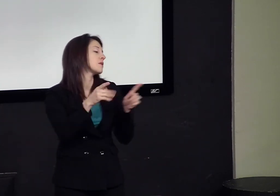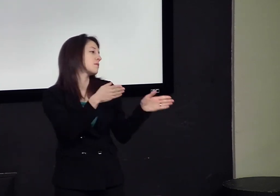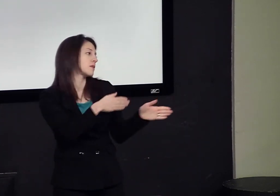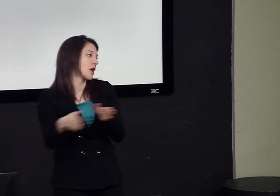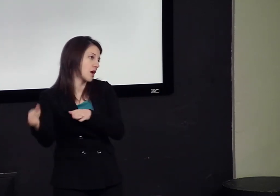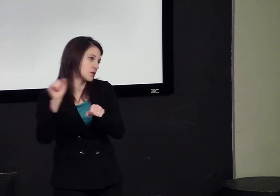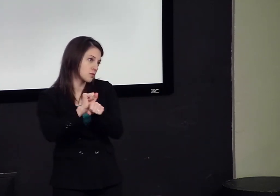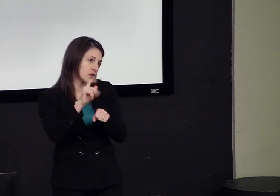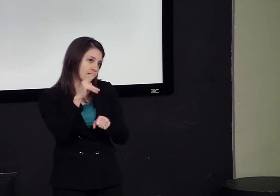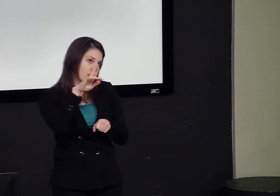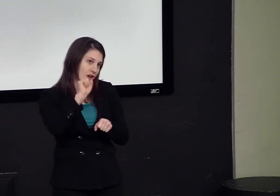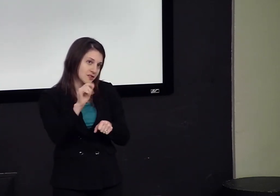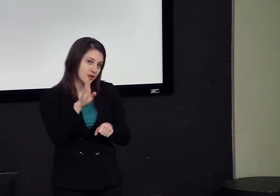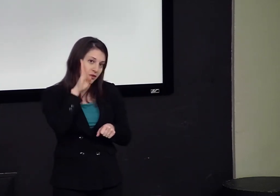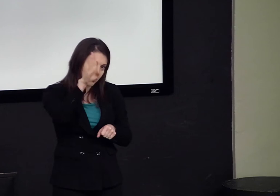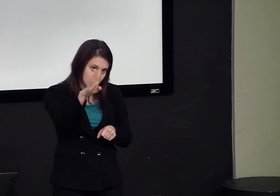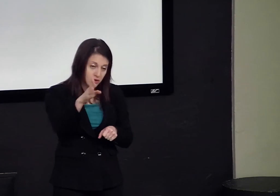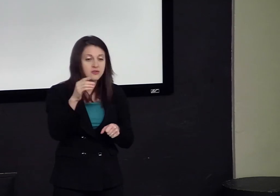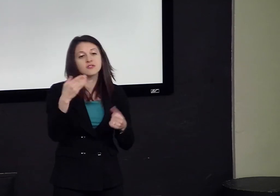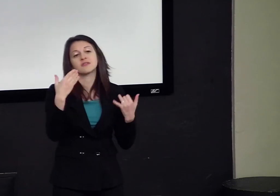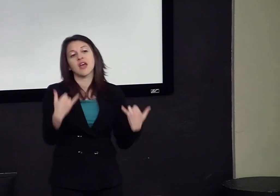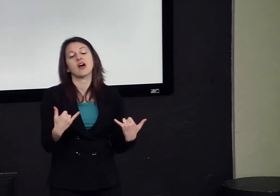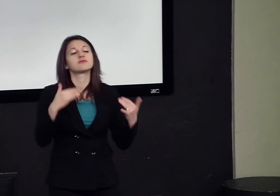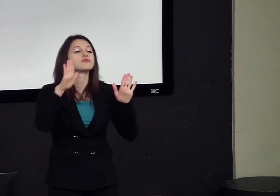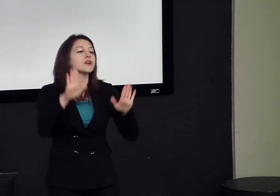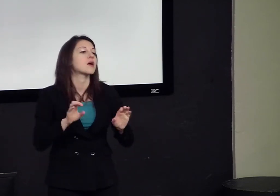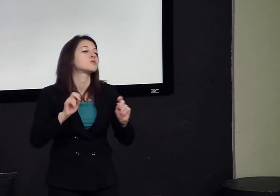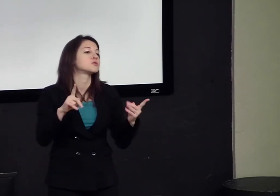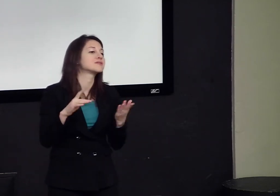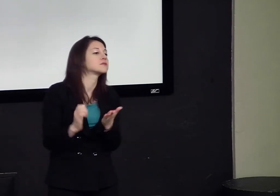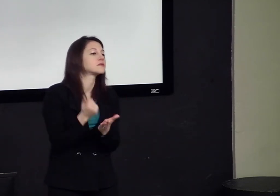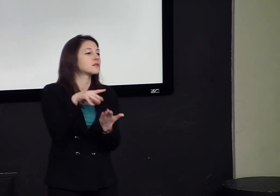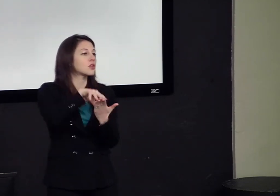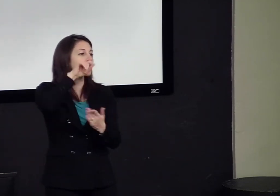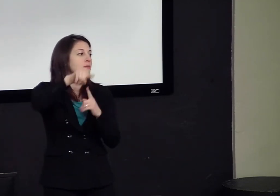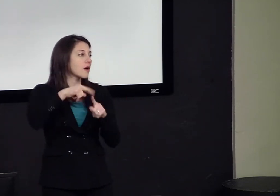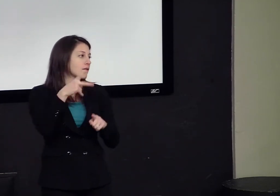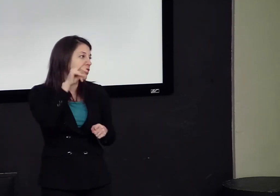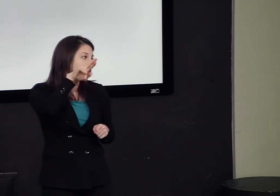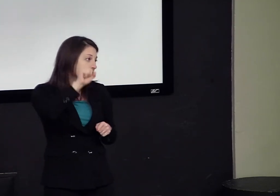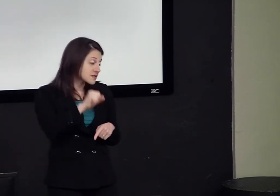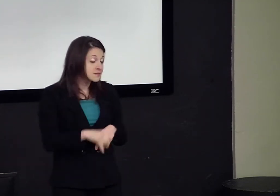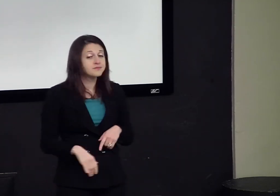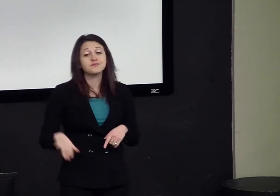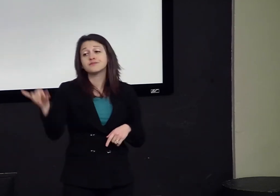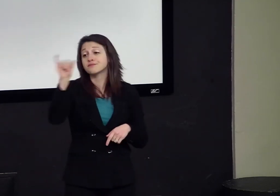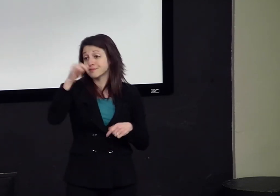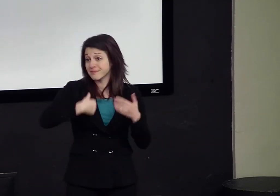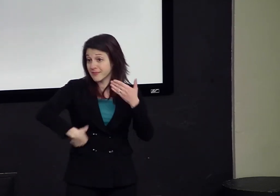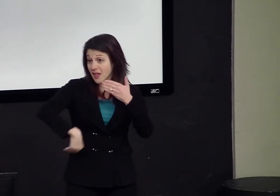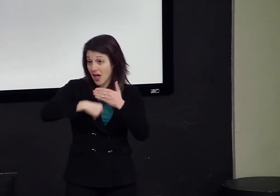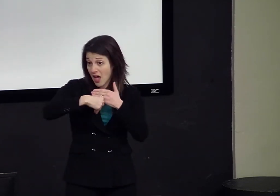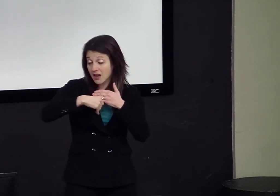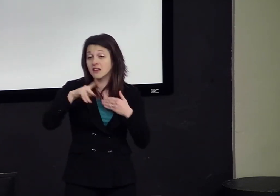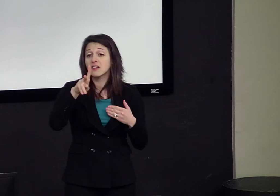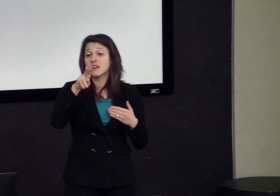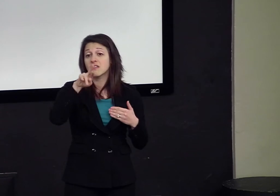you who have yet to work in the VRS field, I'm sure that you will at some point in time in your future. So it's great to be able to learn a little bit more about what's happening with